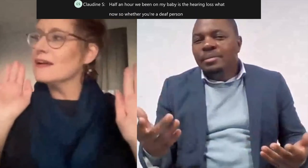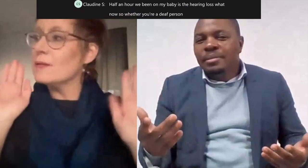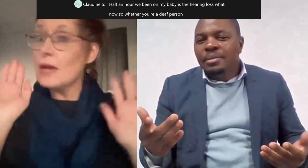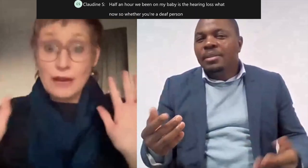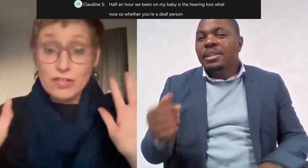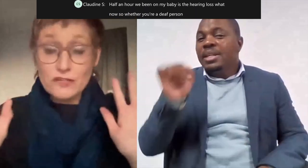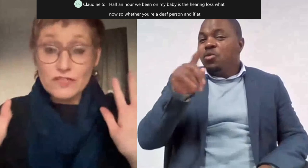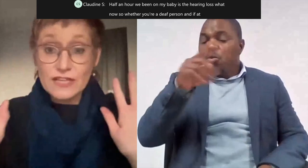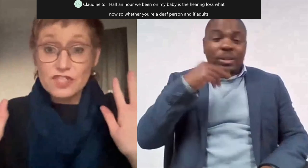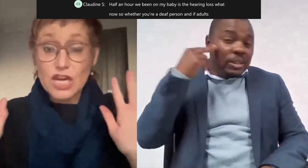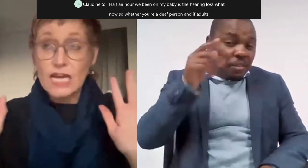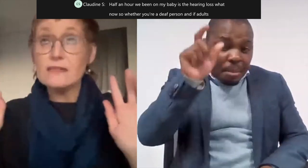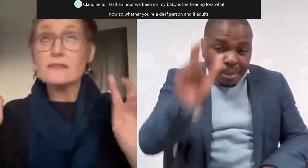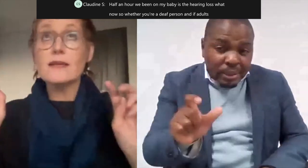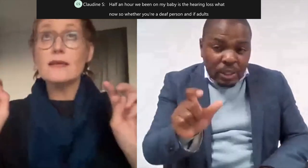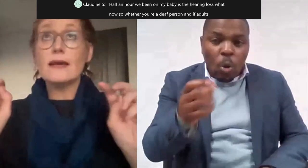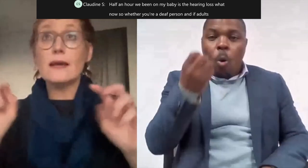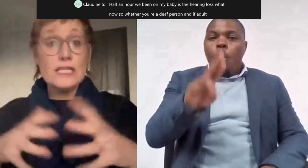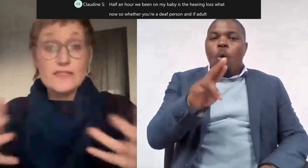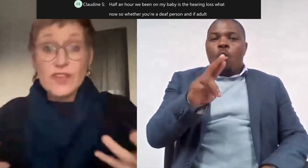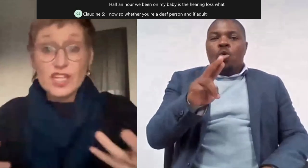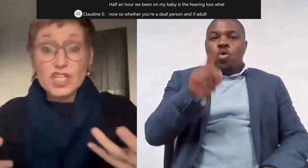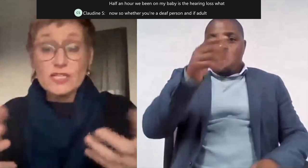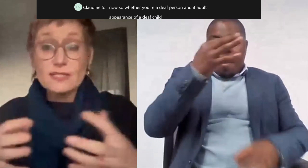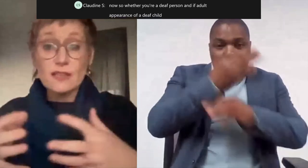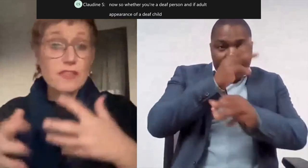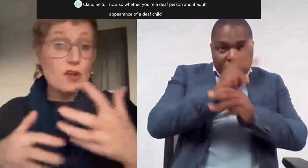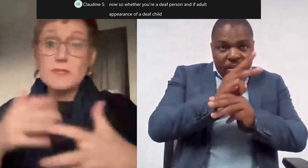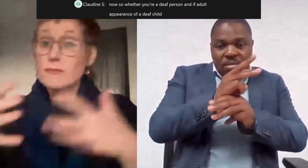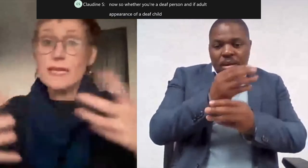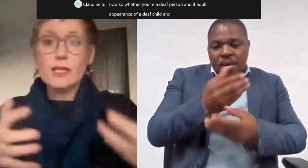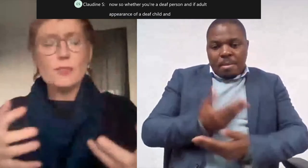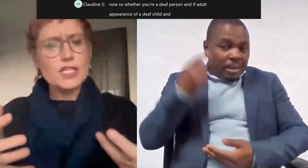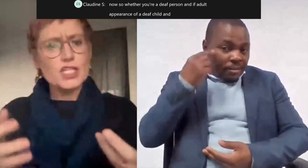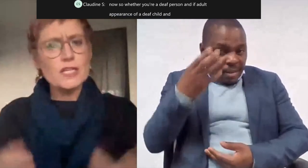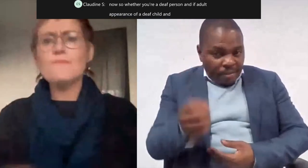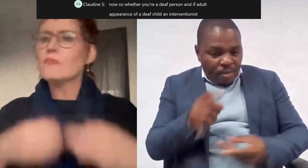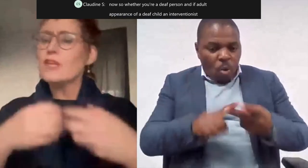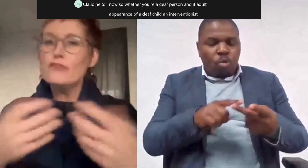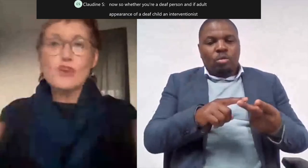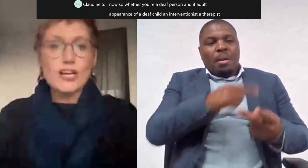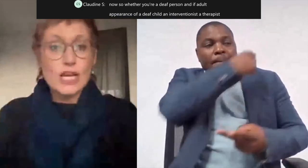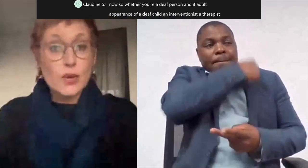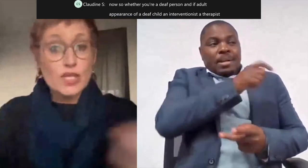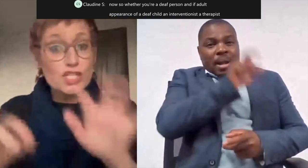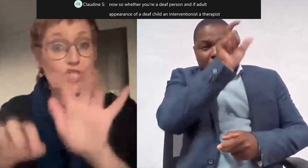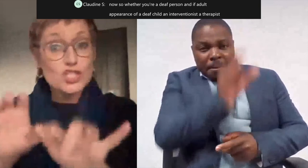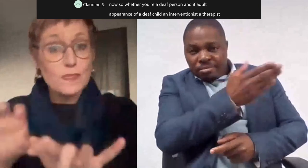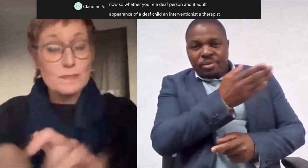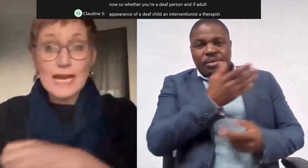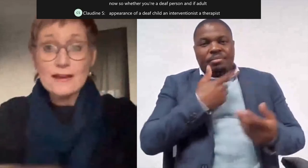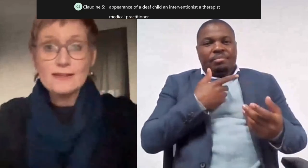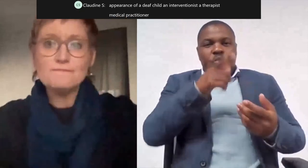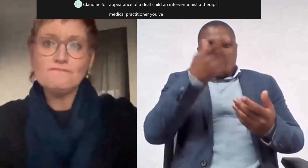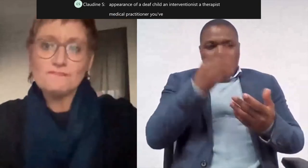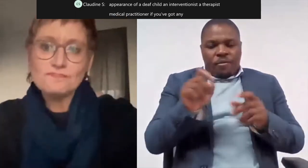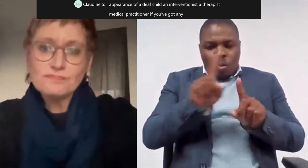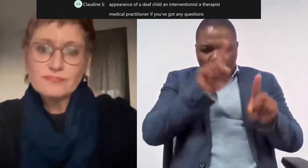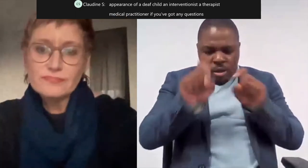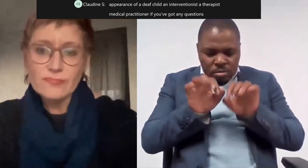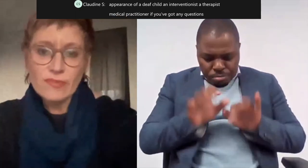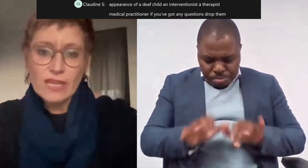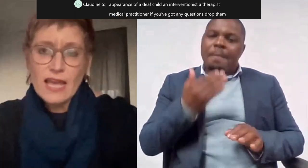adult, a parent of a deaf child, an interventionist, a therapist, medical practitioner, if you've got any questions, jot them